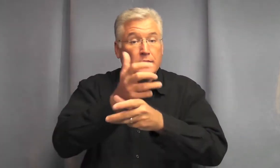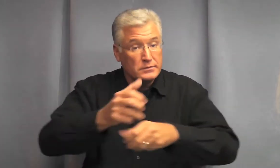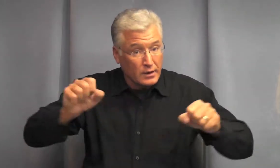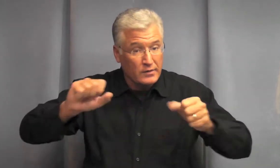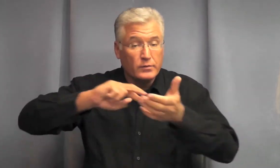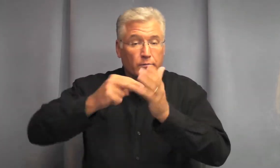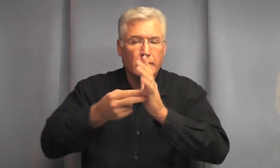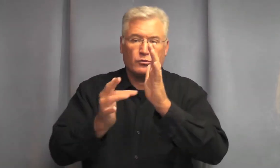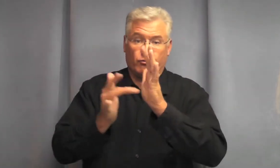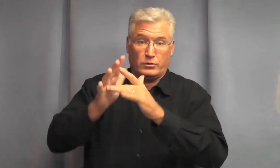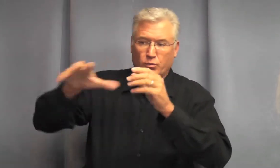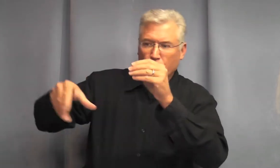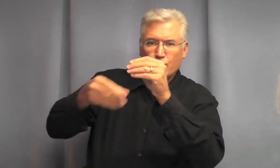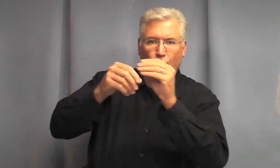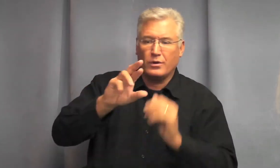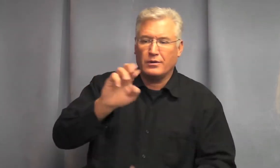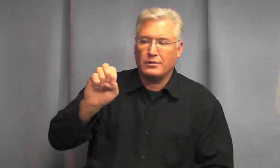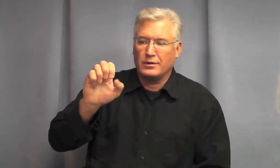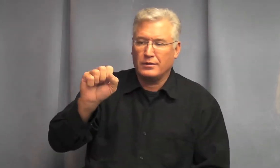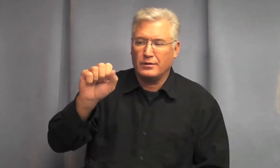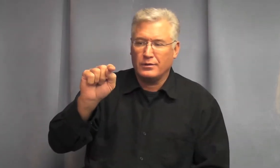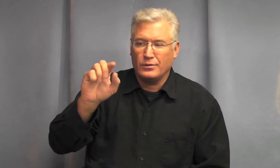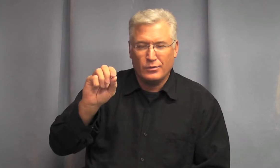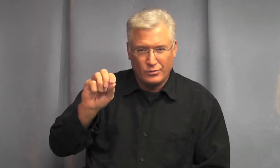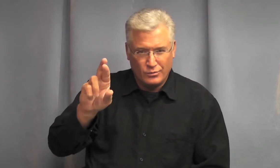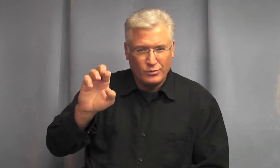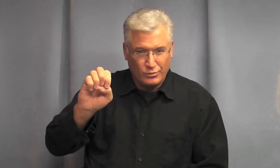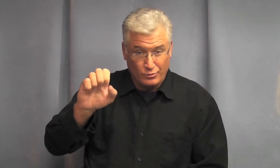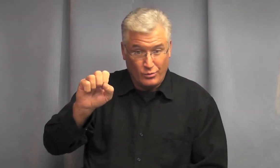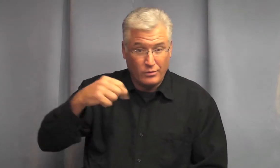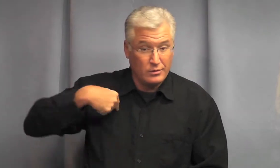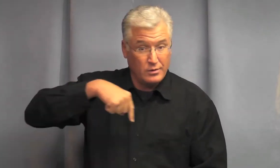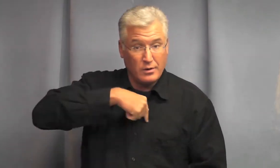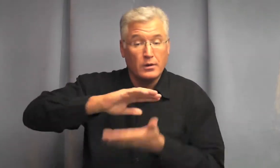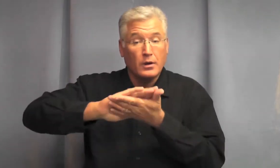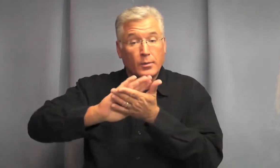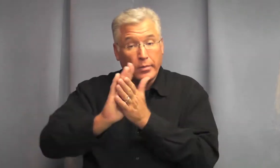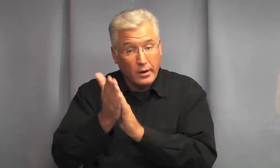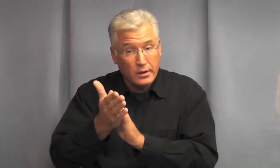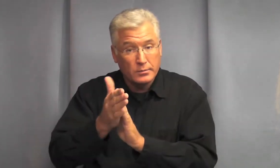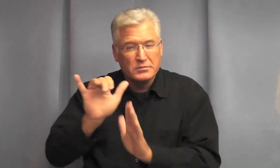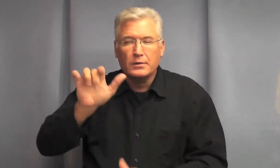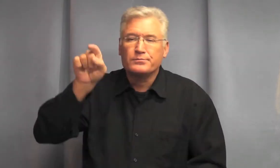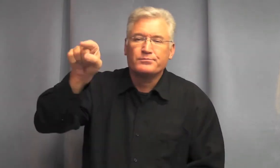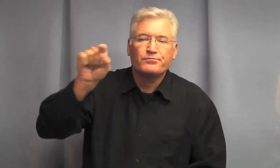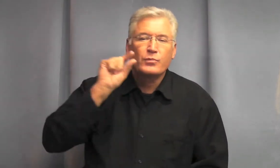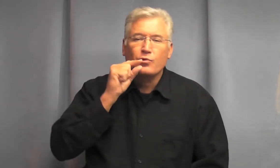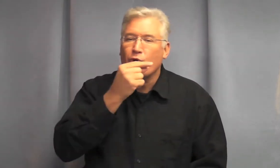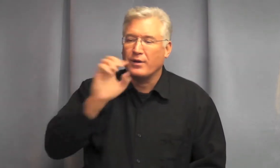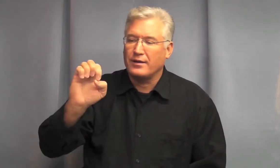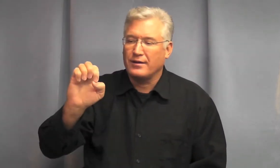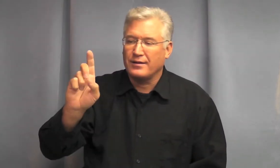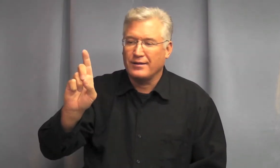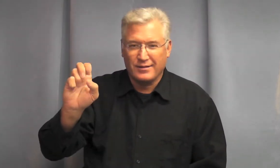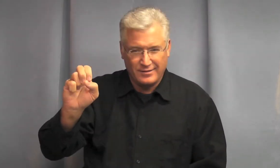Salvation is when Jesus has taken us to the garden. We're talking